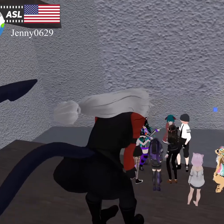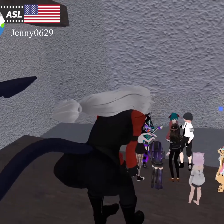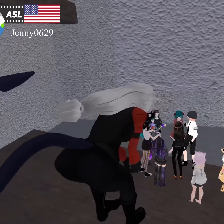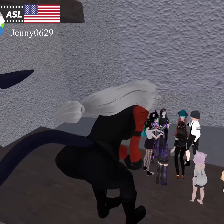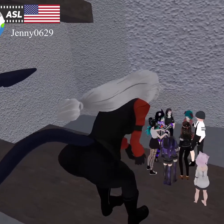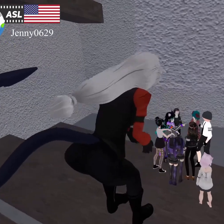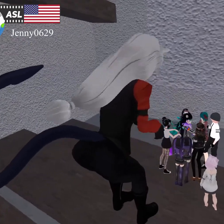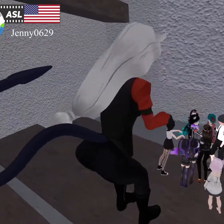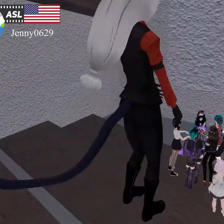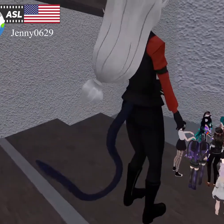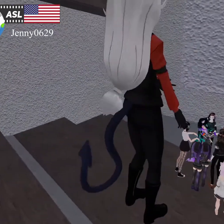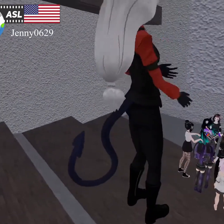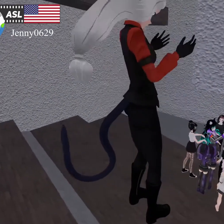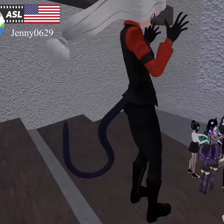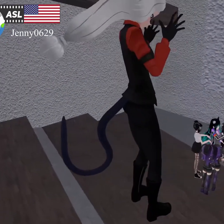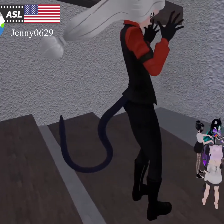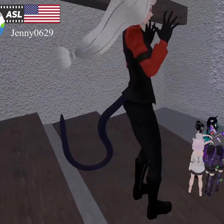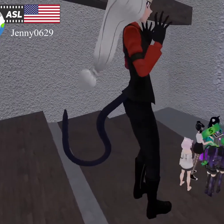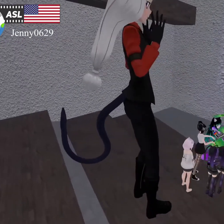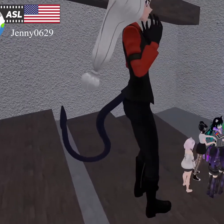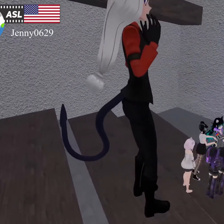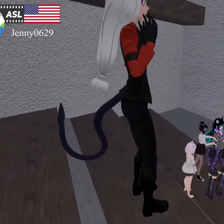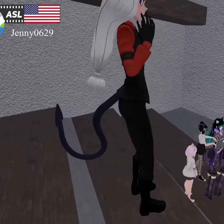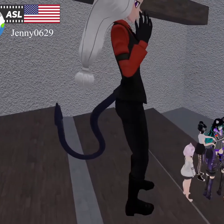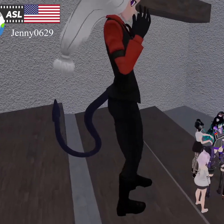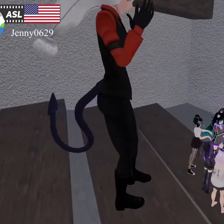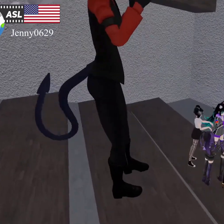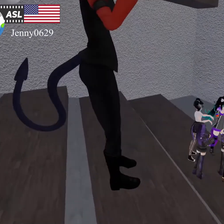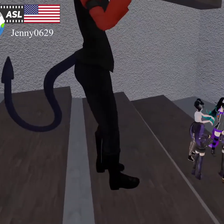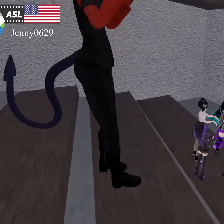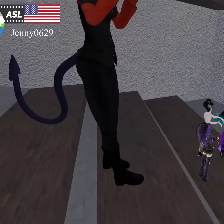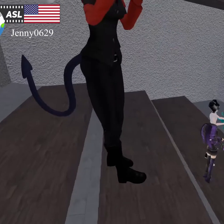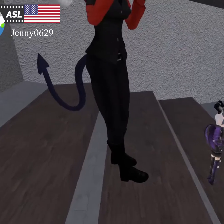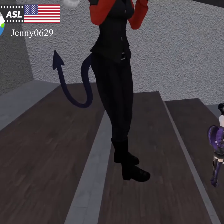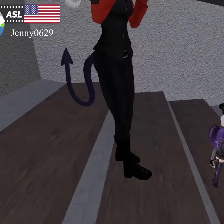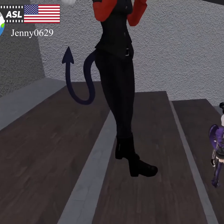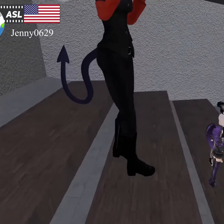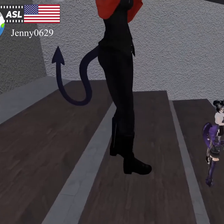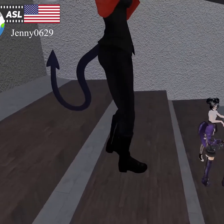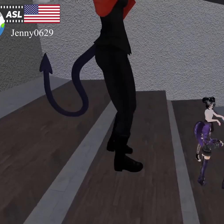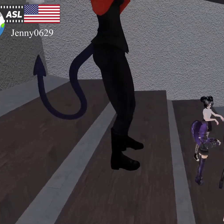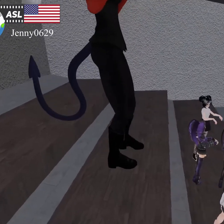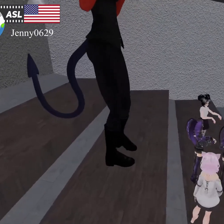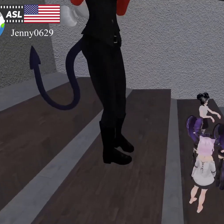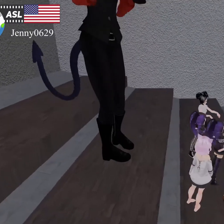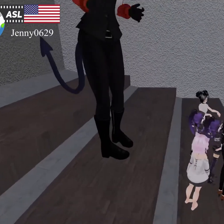frozen. What? close You fist okay? to the What are you mouth. putting me for? What? Oh my god. Wait. Oh, well, now we go. Okay. Oh, there you go,